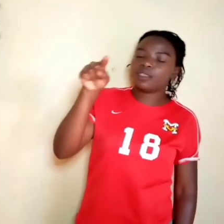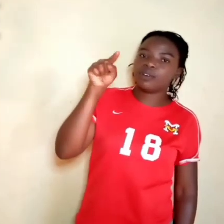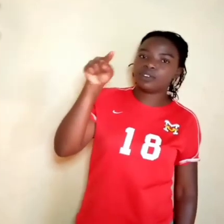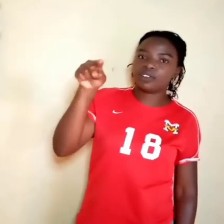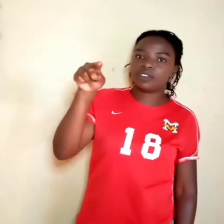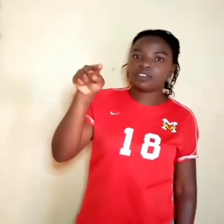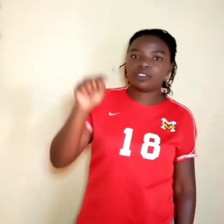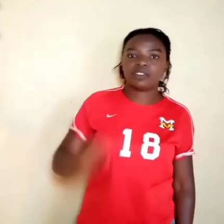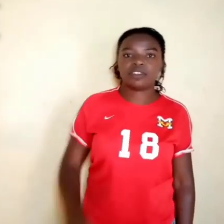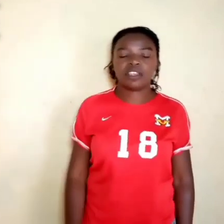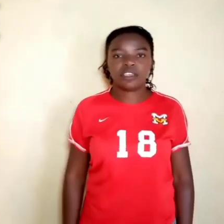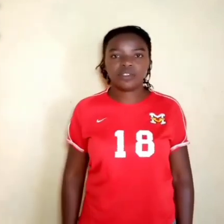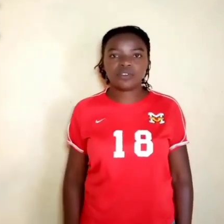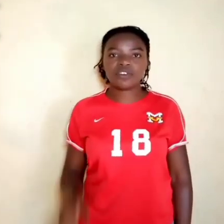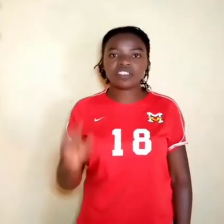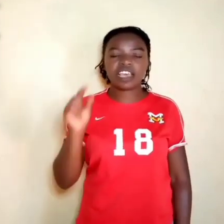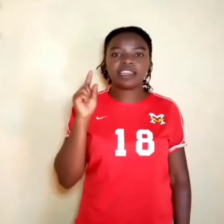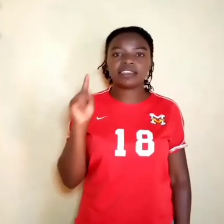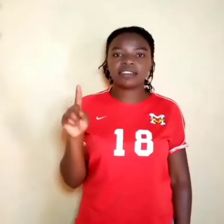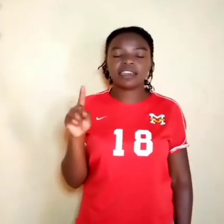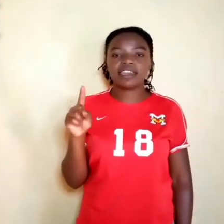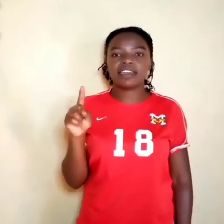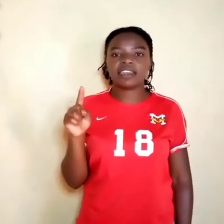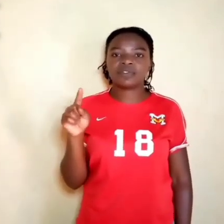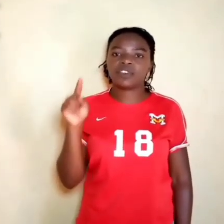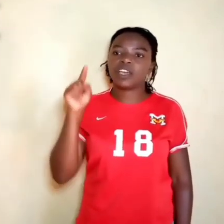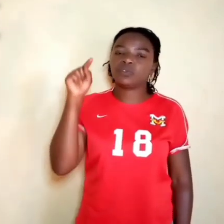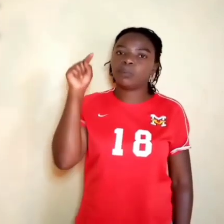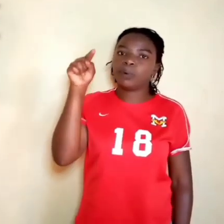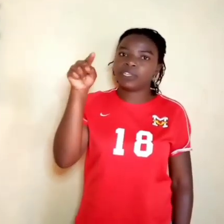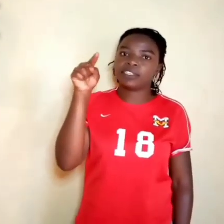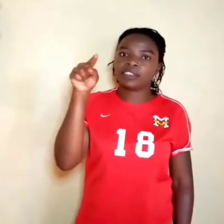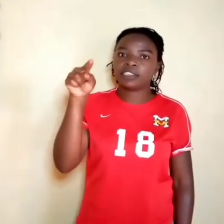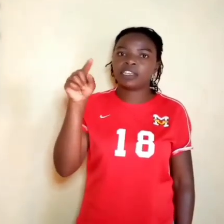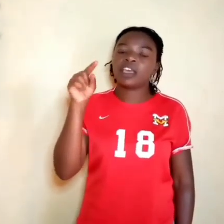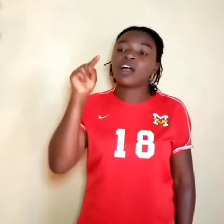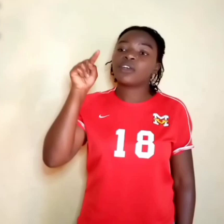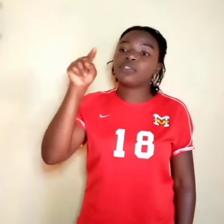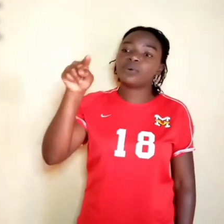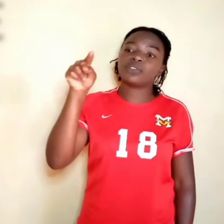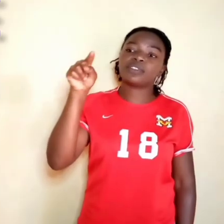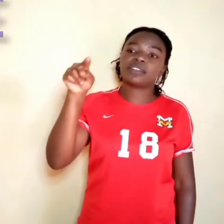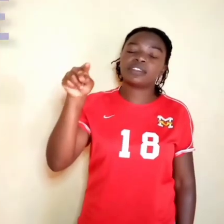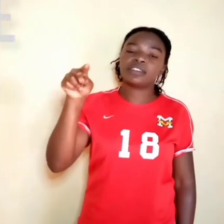Those. You use an extended index finger to point. Those.